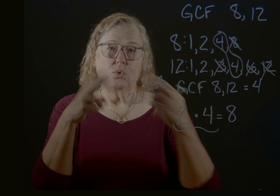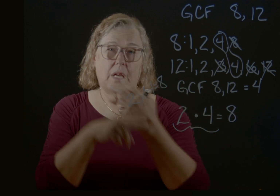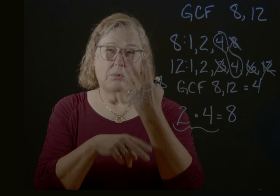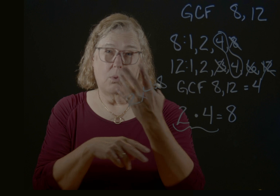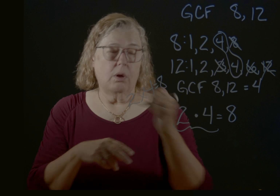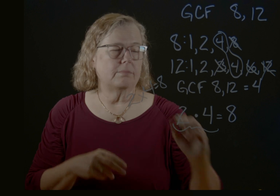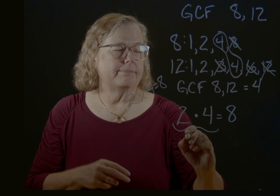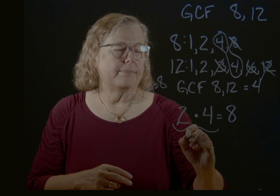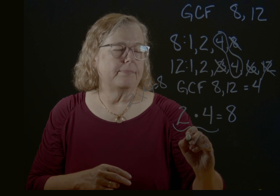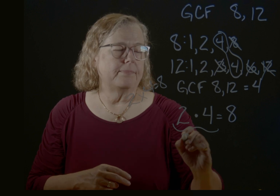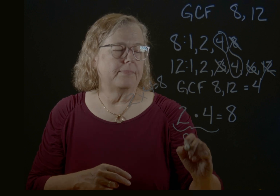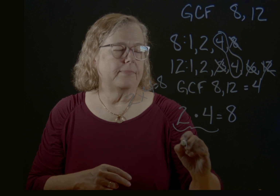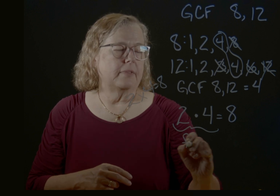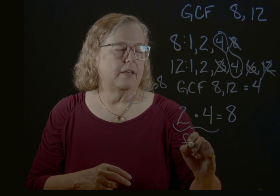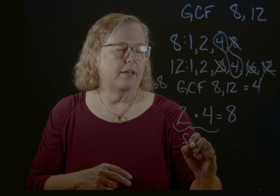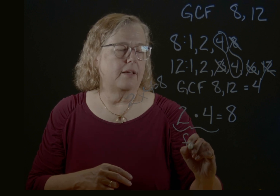2 times 4, these are the factors.